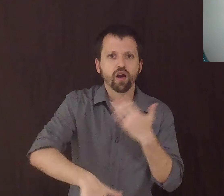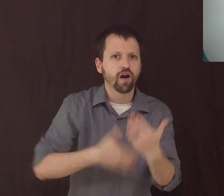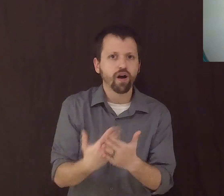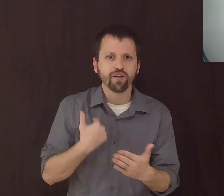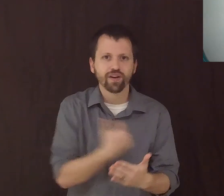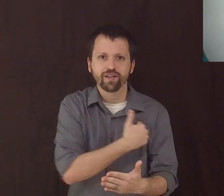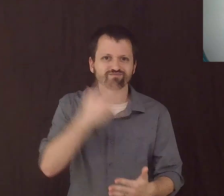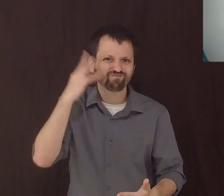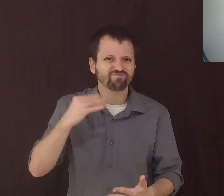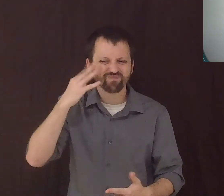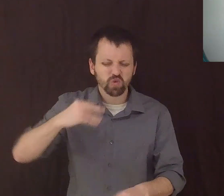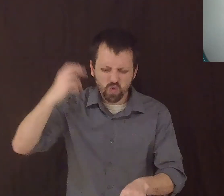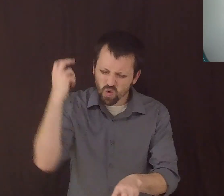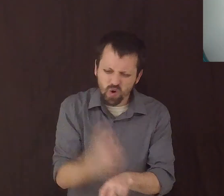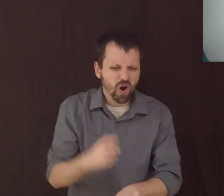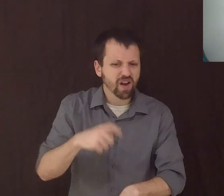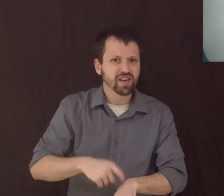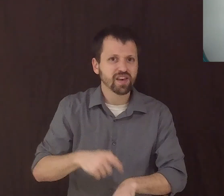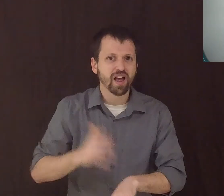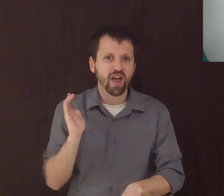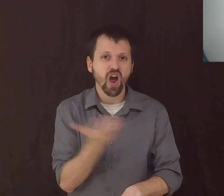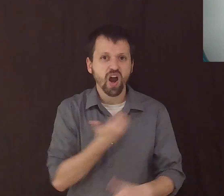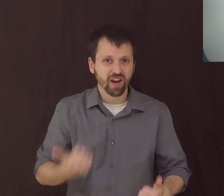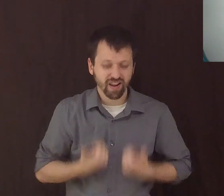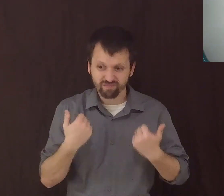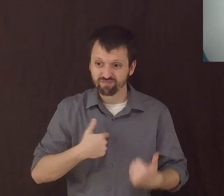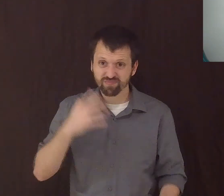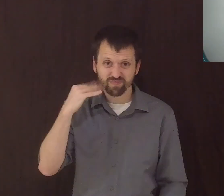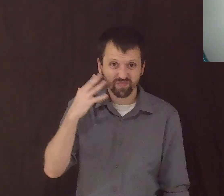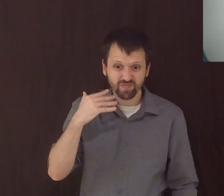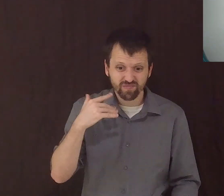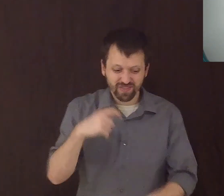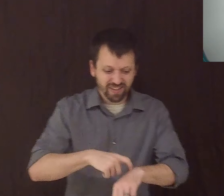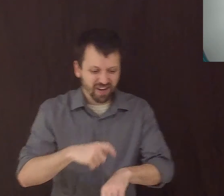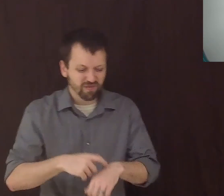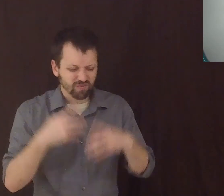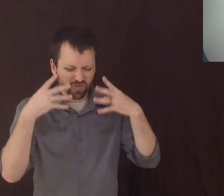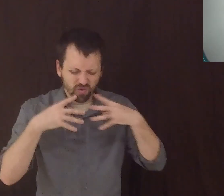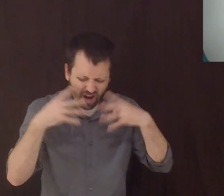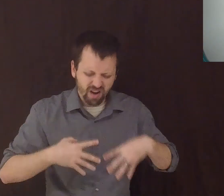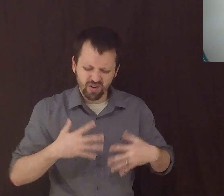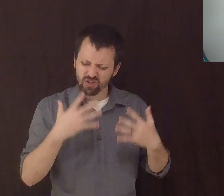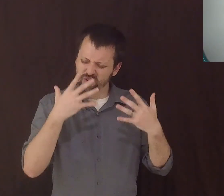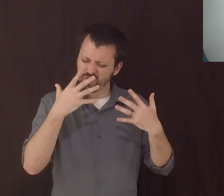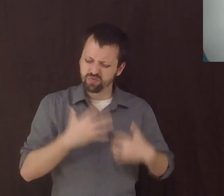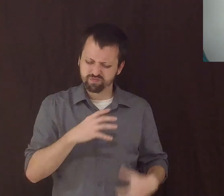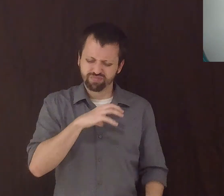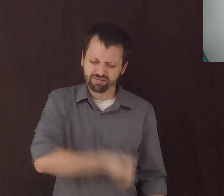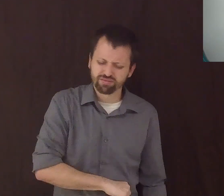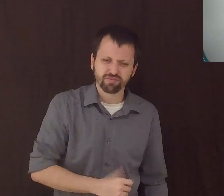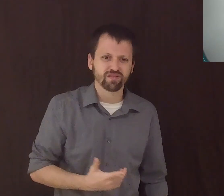times in our life. I mean, we've all had times in our life, I know I have, when we've wept and cried because of sorrow of